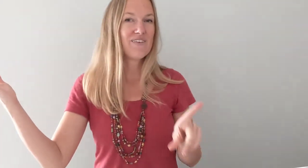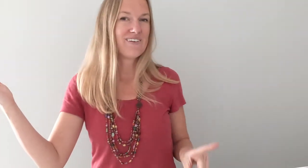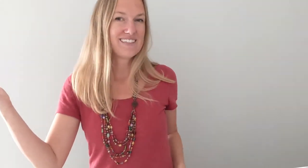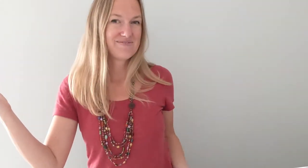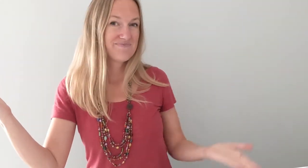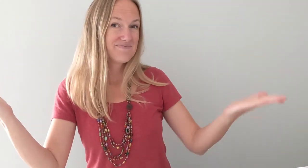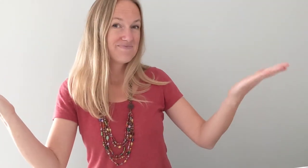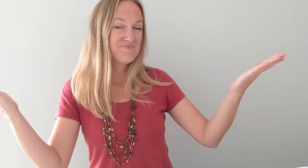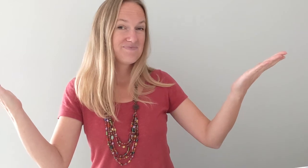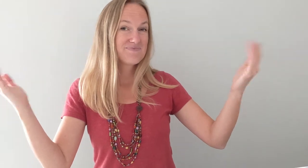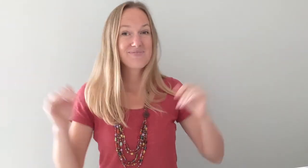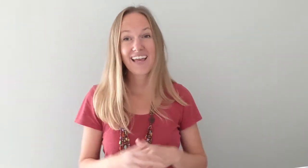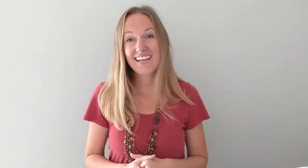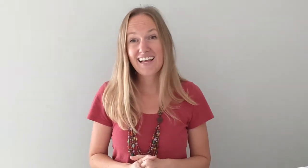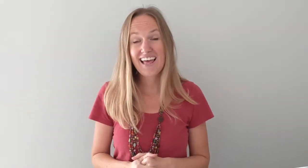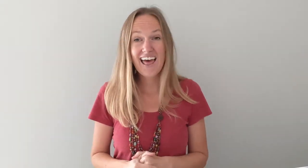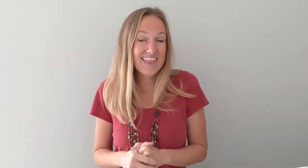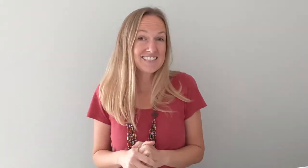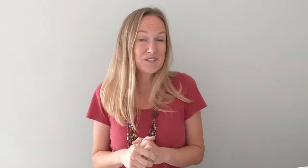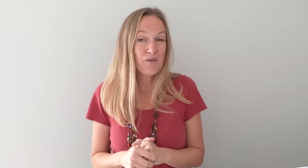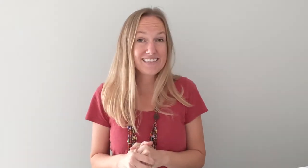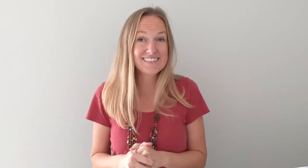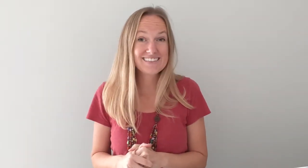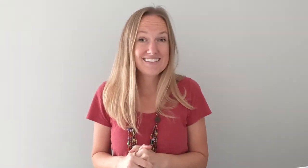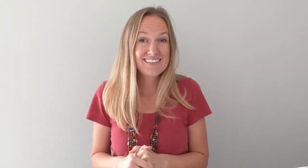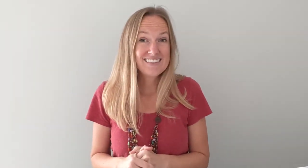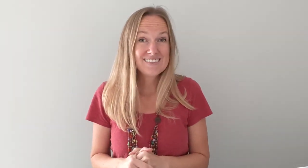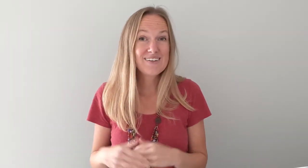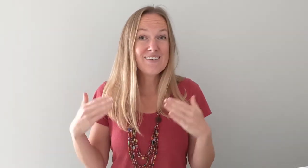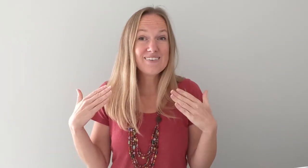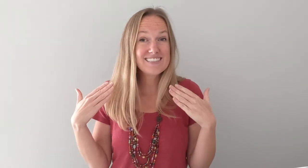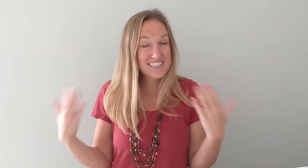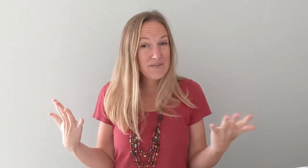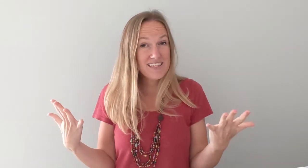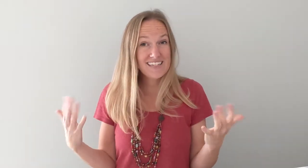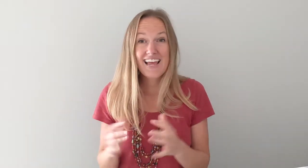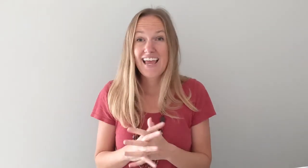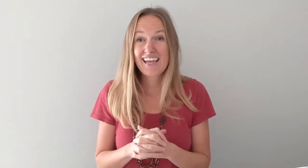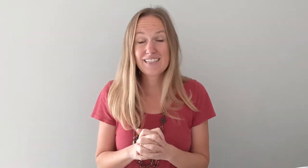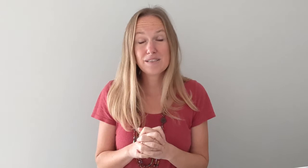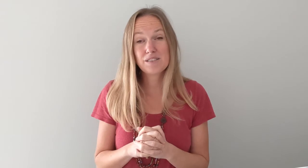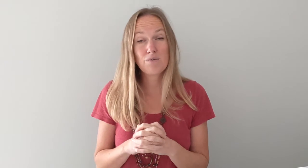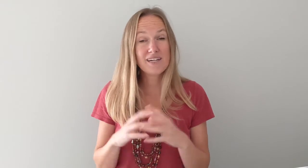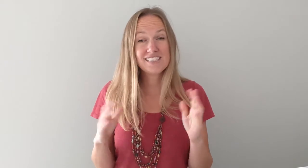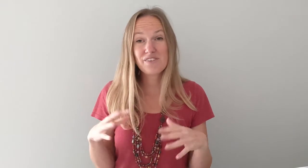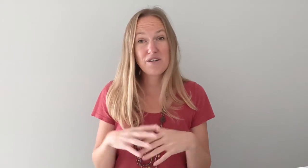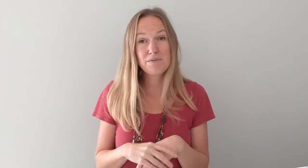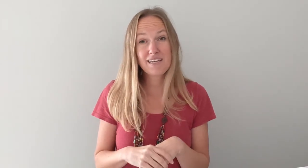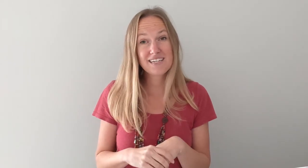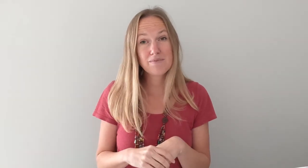Lord. Okay. And that's the chorus. So stick with it and watch this video as many times as